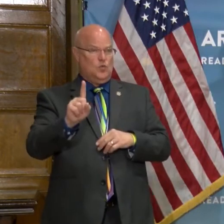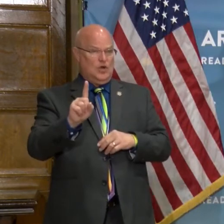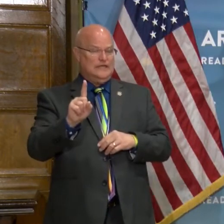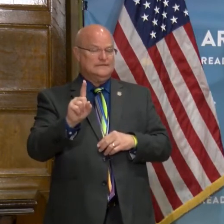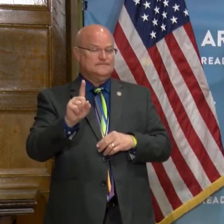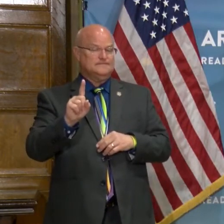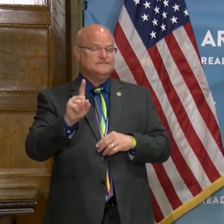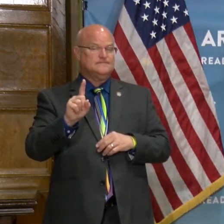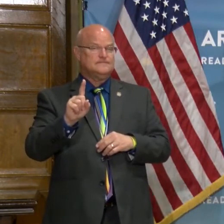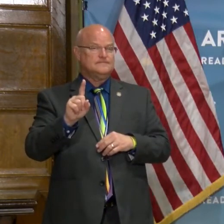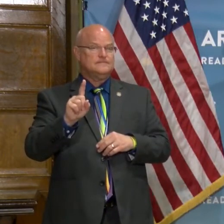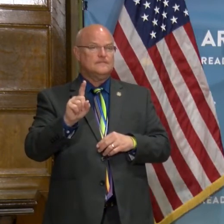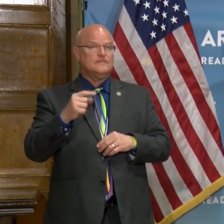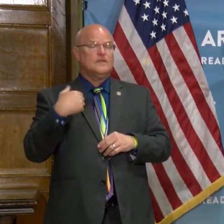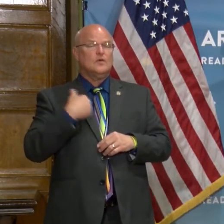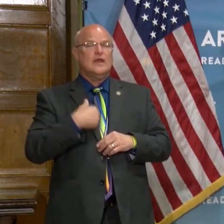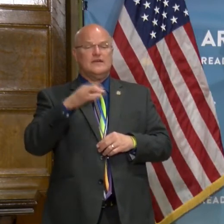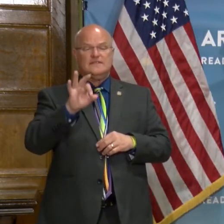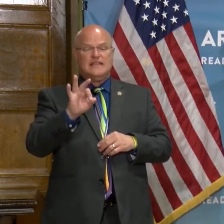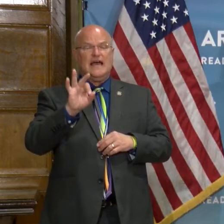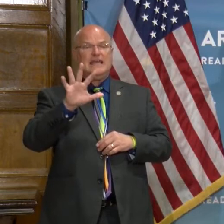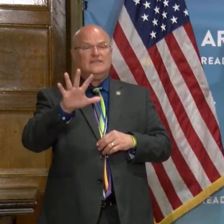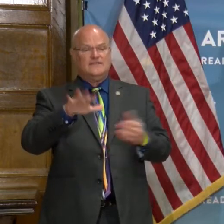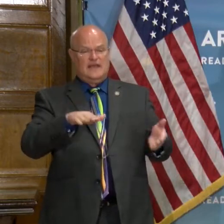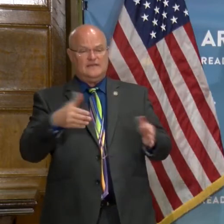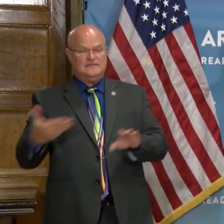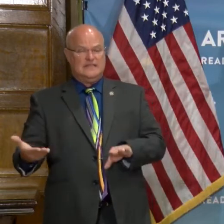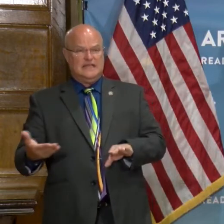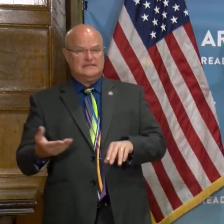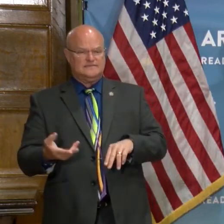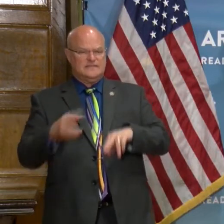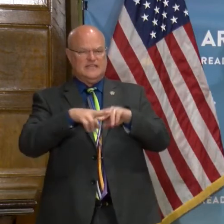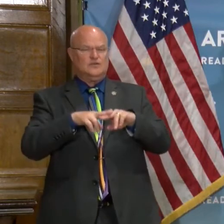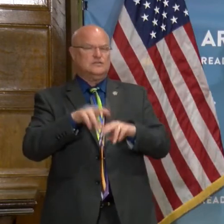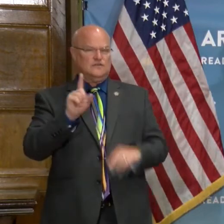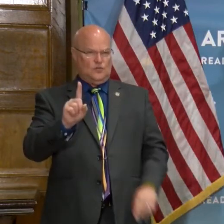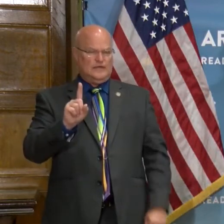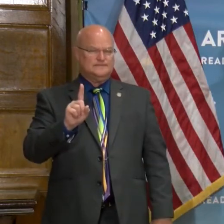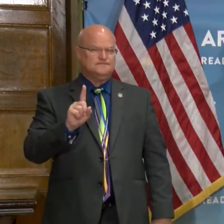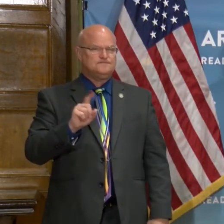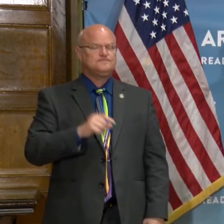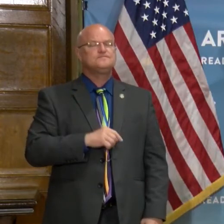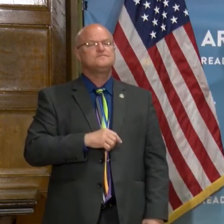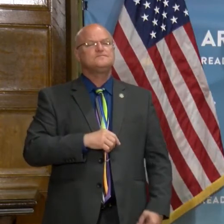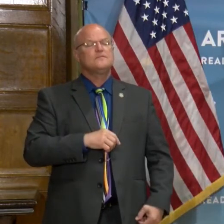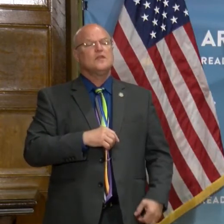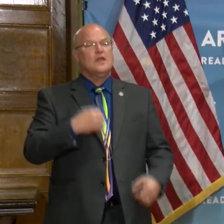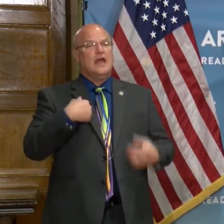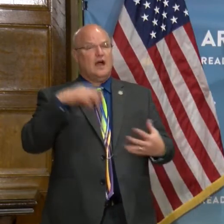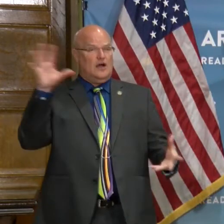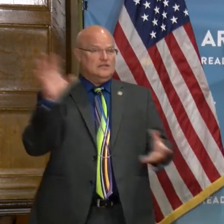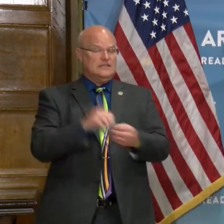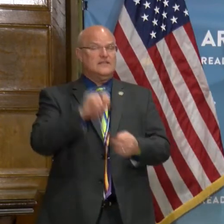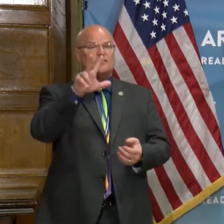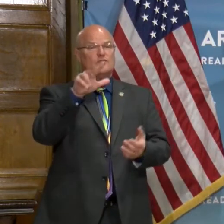since yesterday. And we have 95 deaths, which is an increase of 1 since yesterday. We have a total